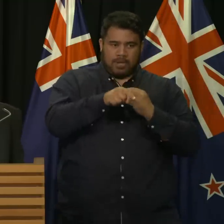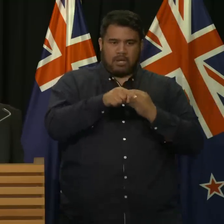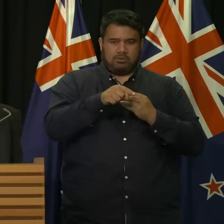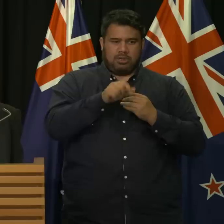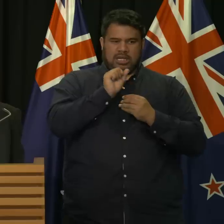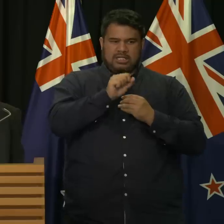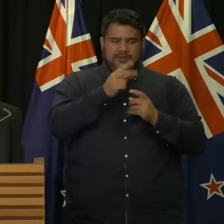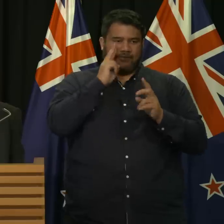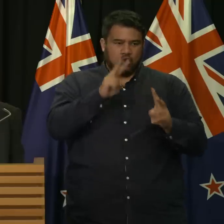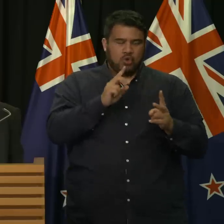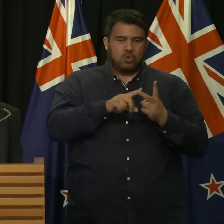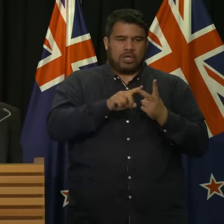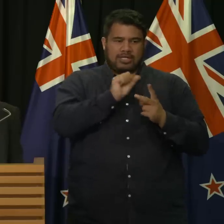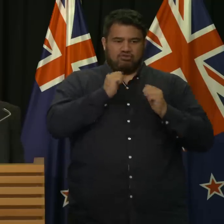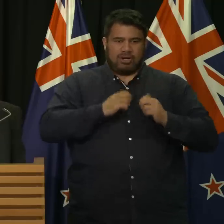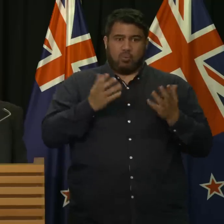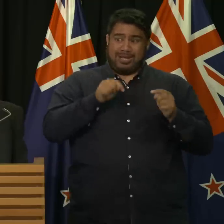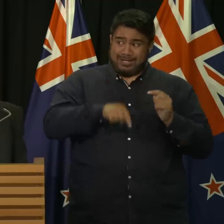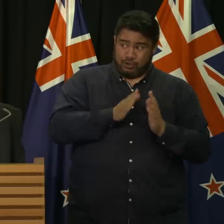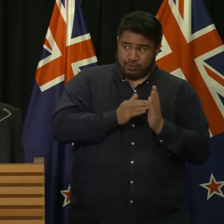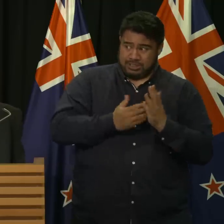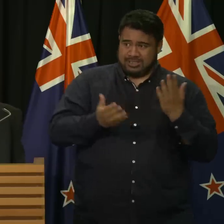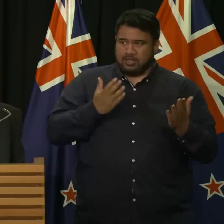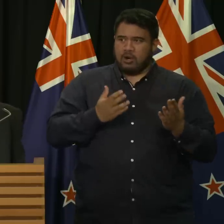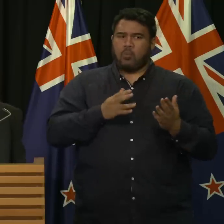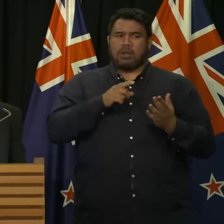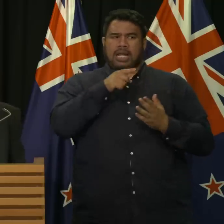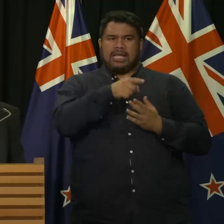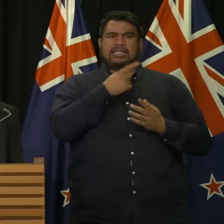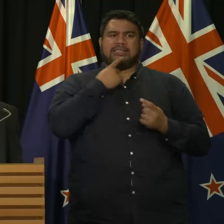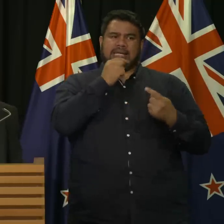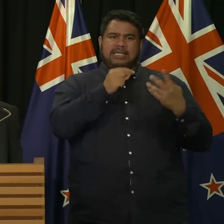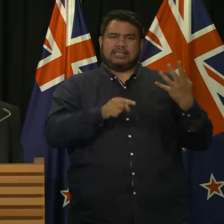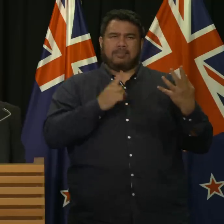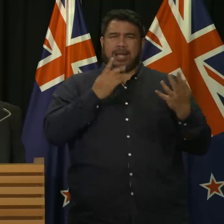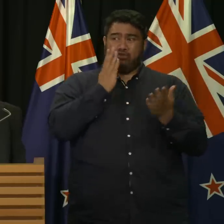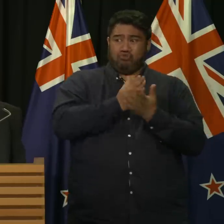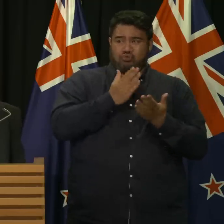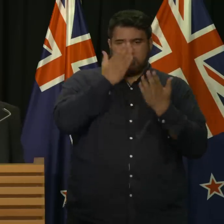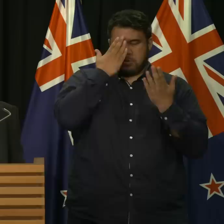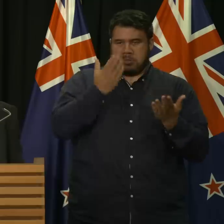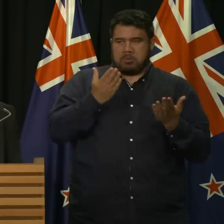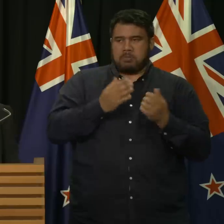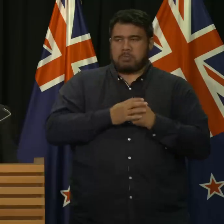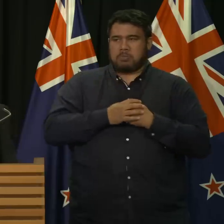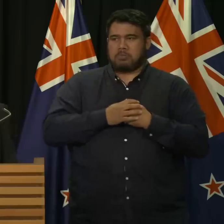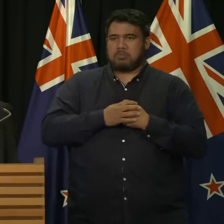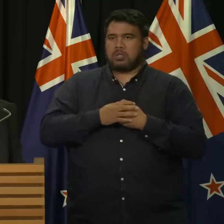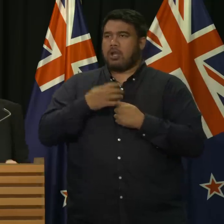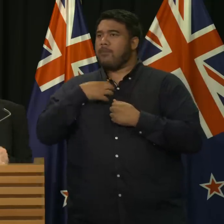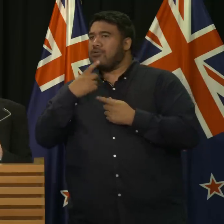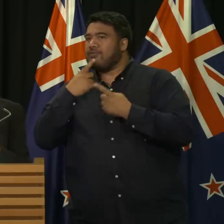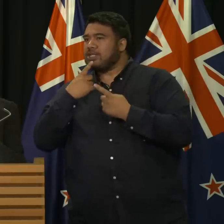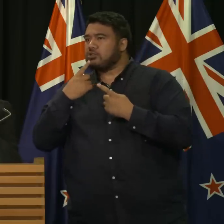claims that he's made about his experience and status. I do not have any further information on that at this stage, but those are questions